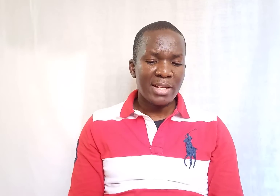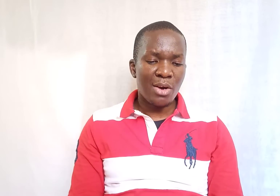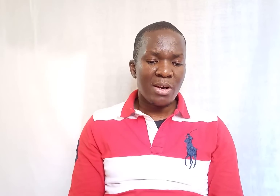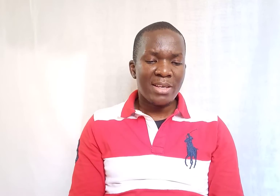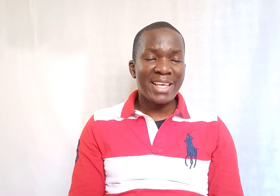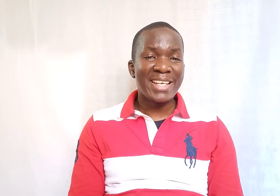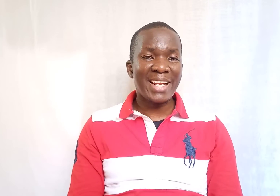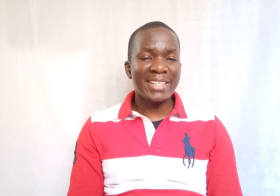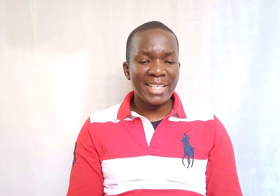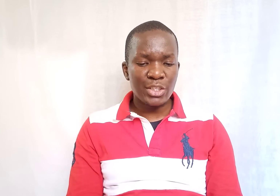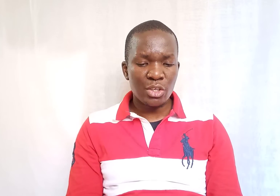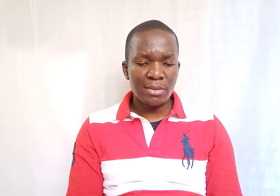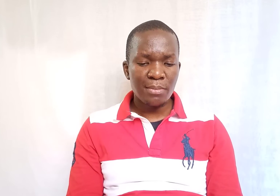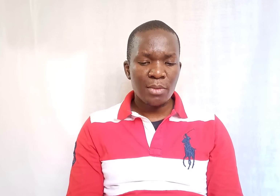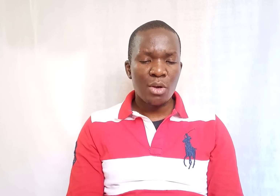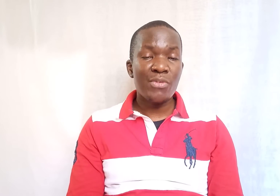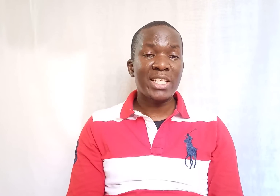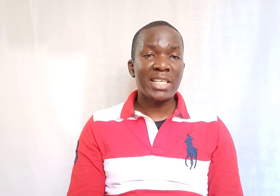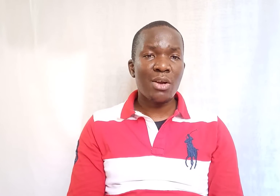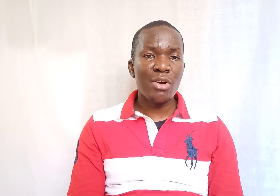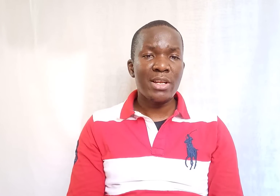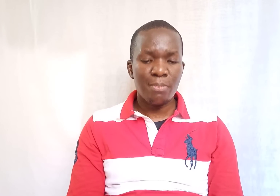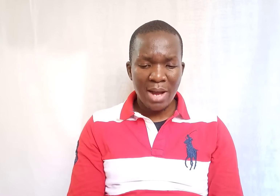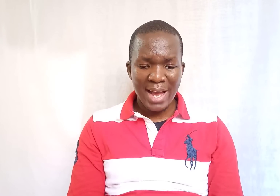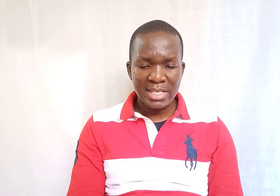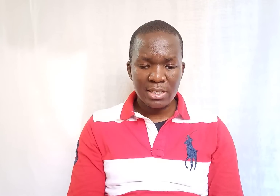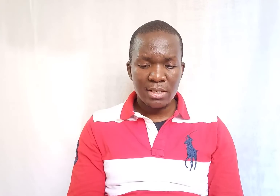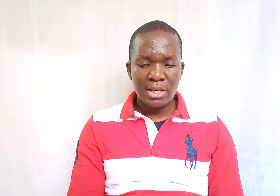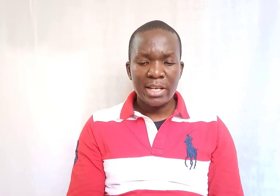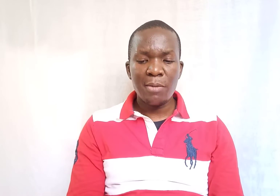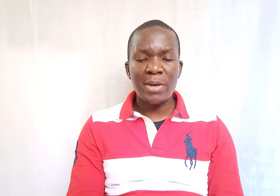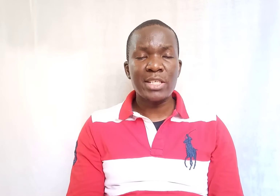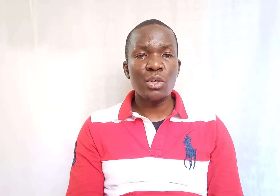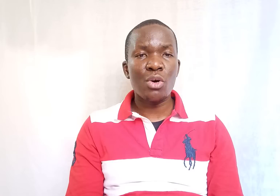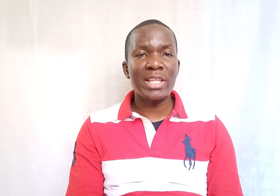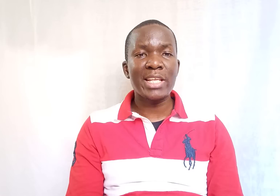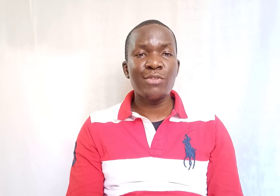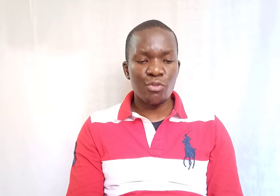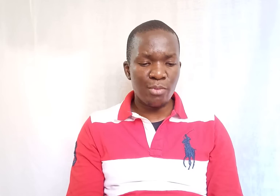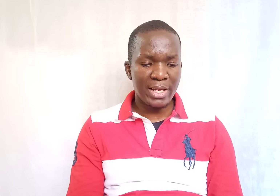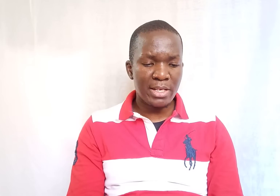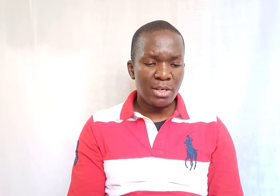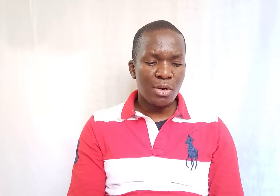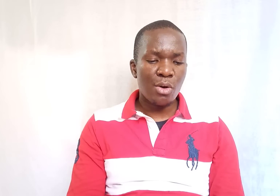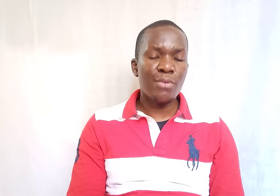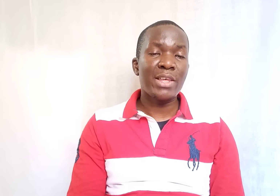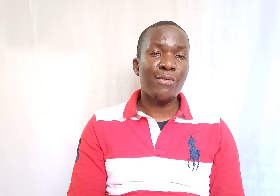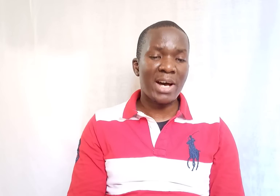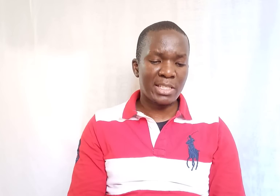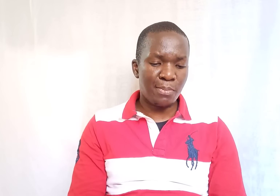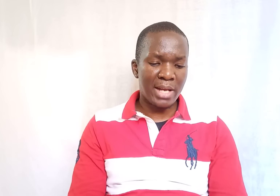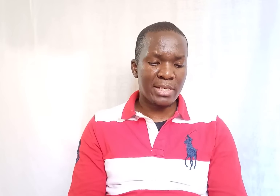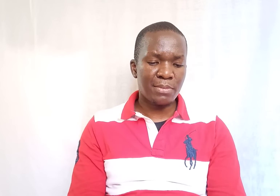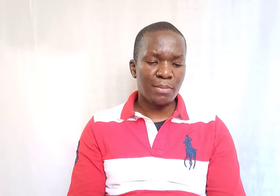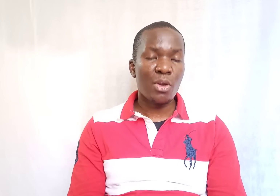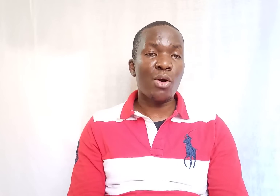Now, the realization of the second part depends on the involvement of the first part of